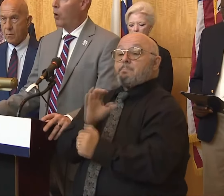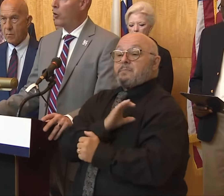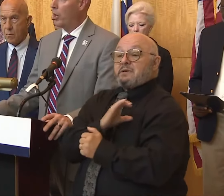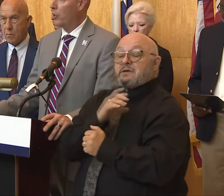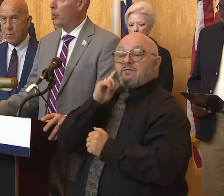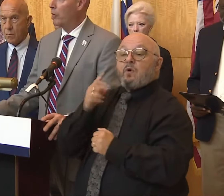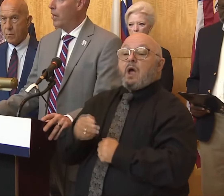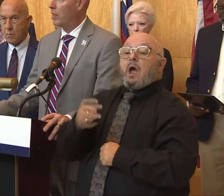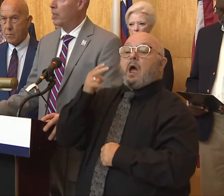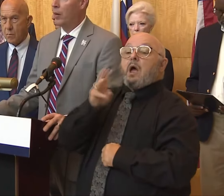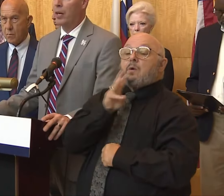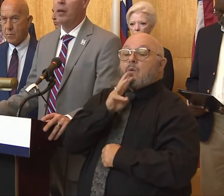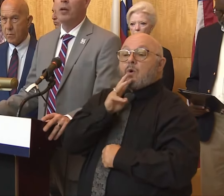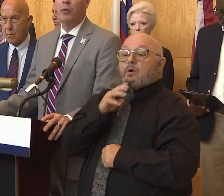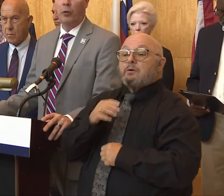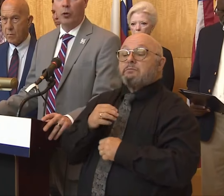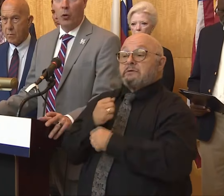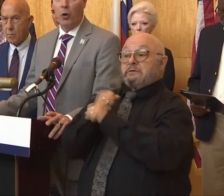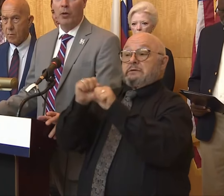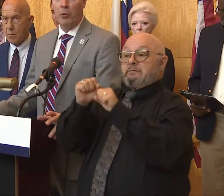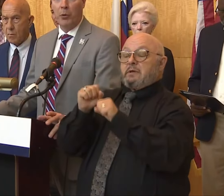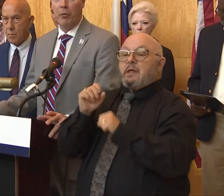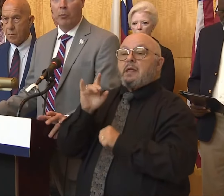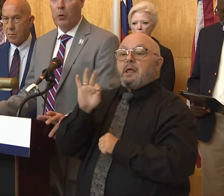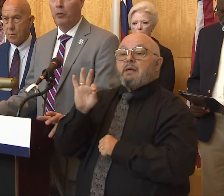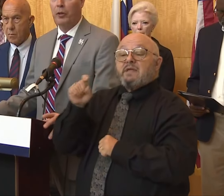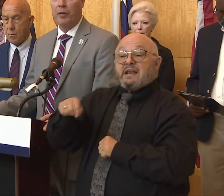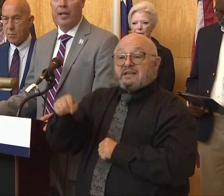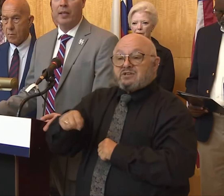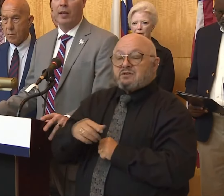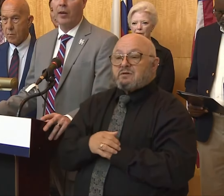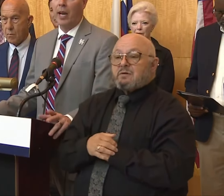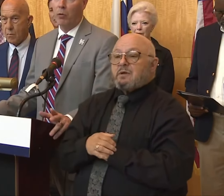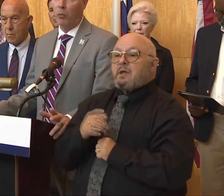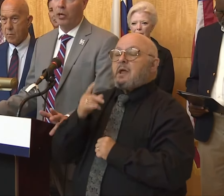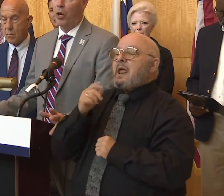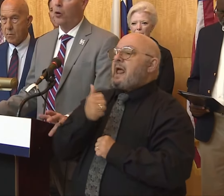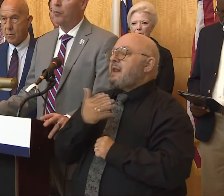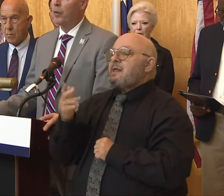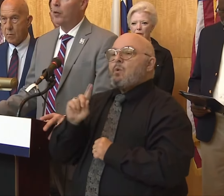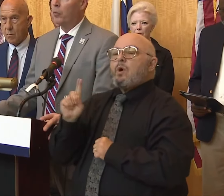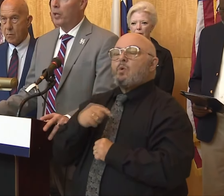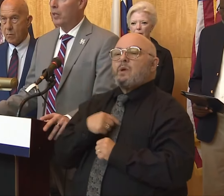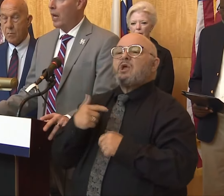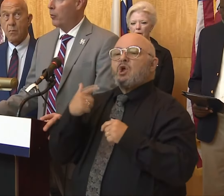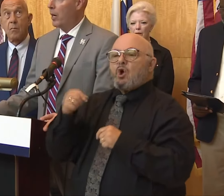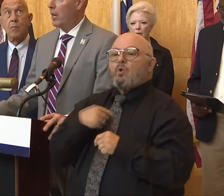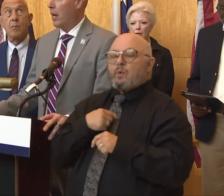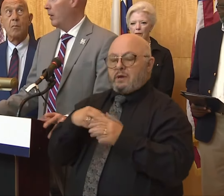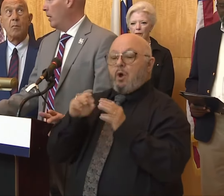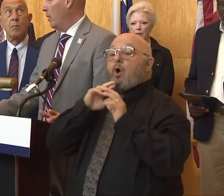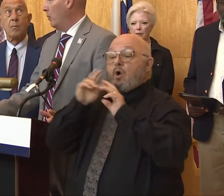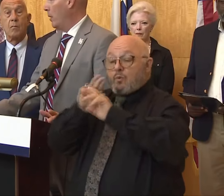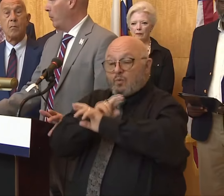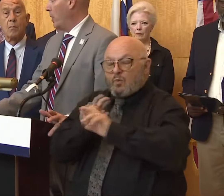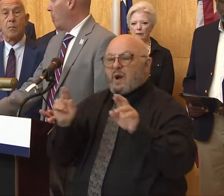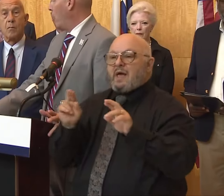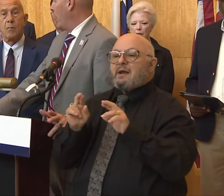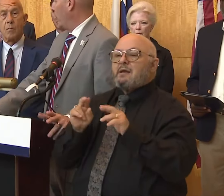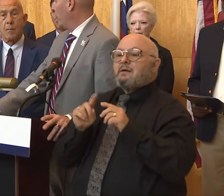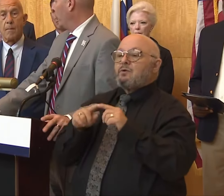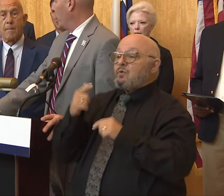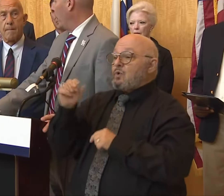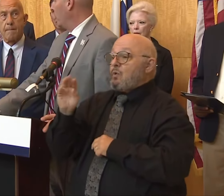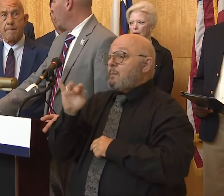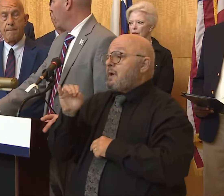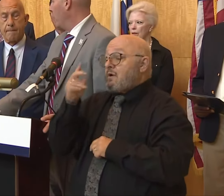for high water rescue if necessary, for storm and debris removal if necessary. Anywhere we go, we stand ready and ready to go,